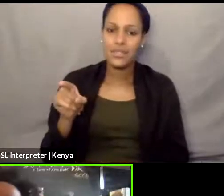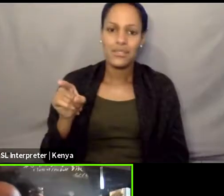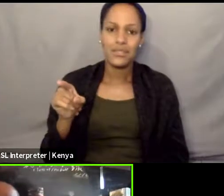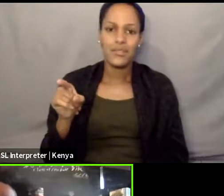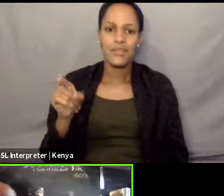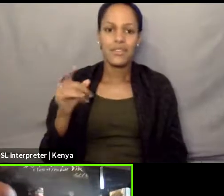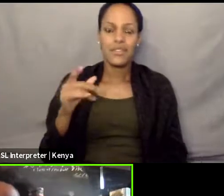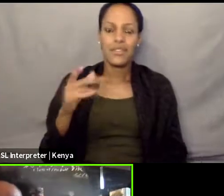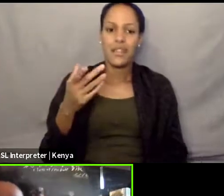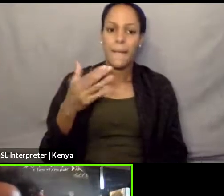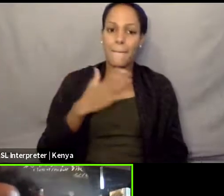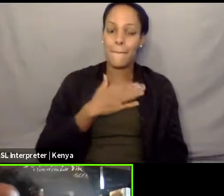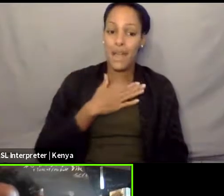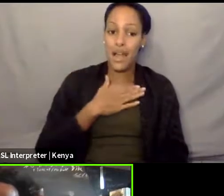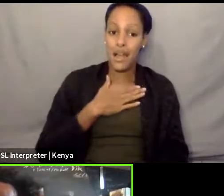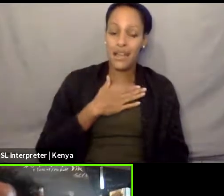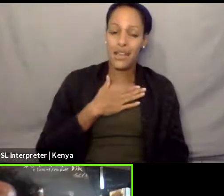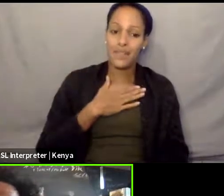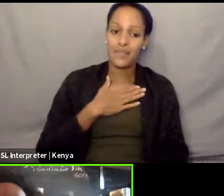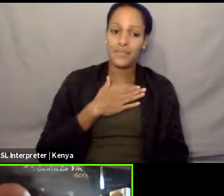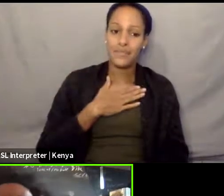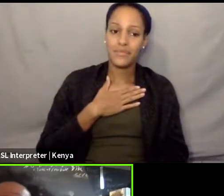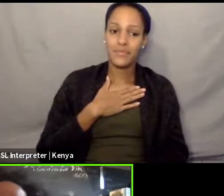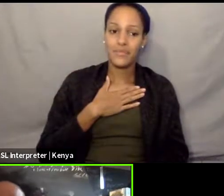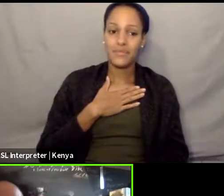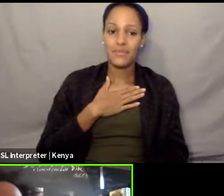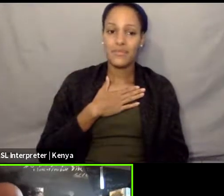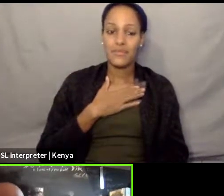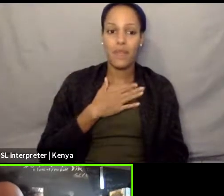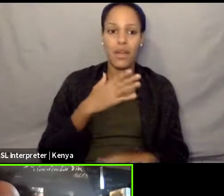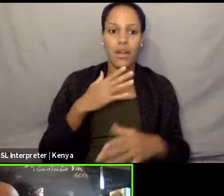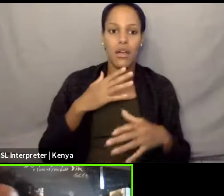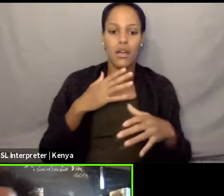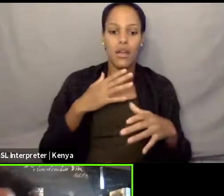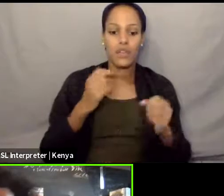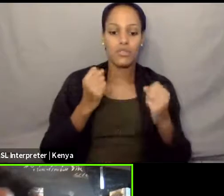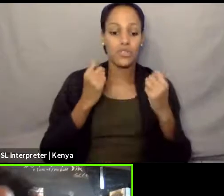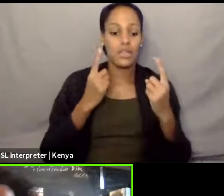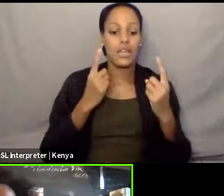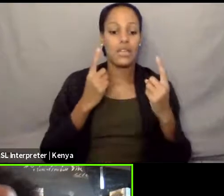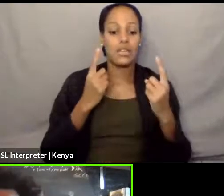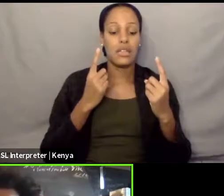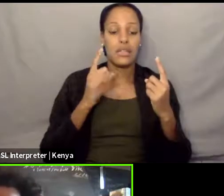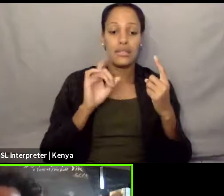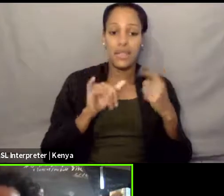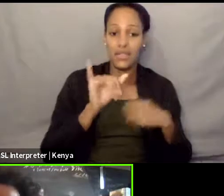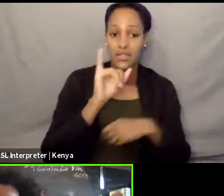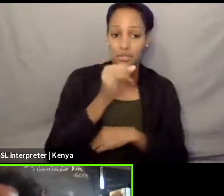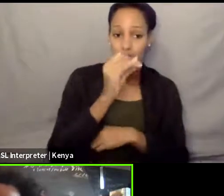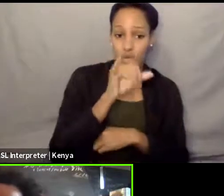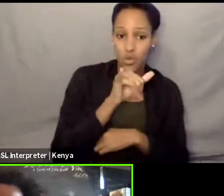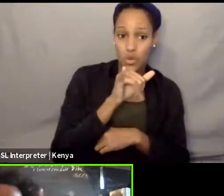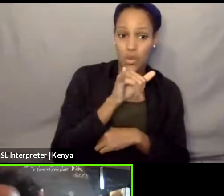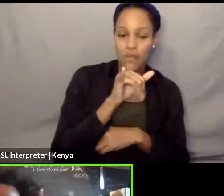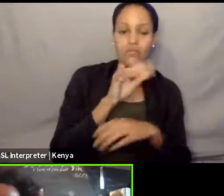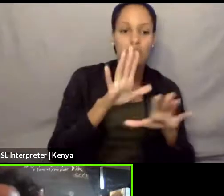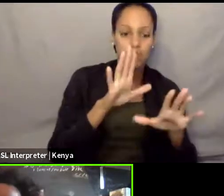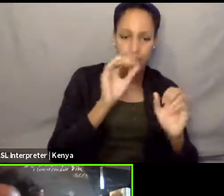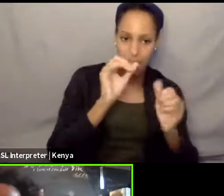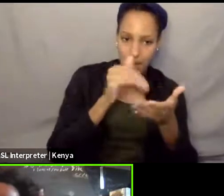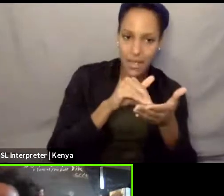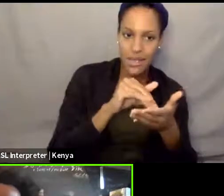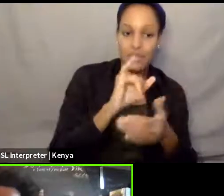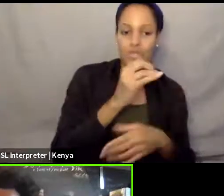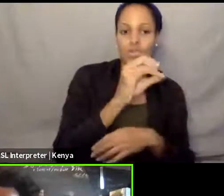And basically, so my take on it is that joy, and again, joy as a kind of grave, the